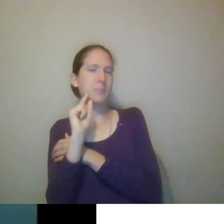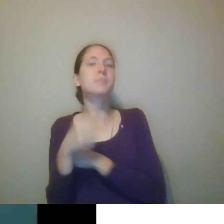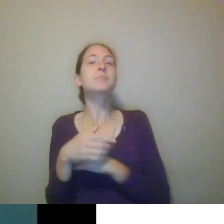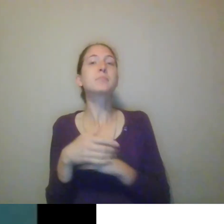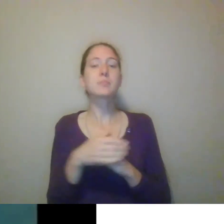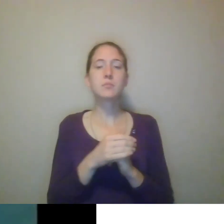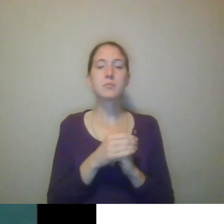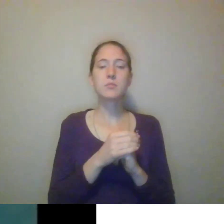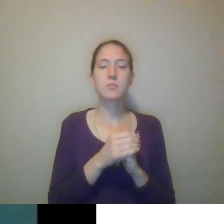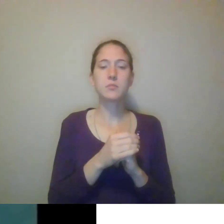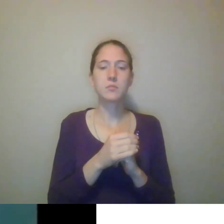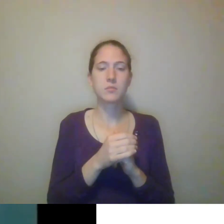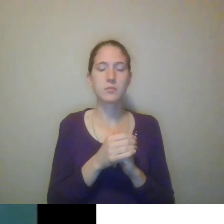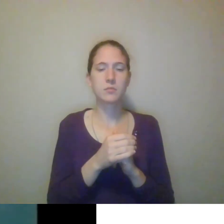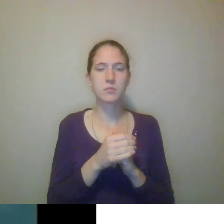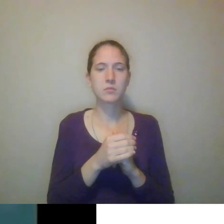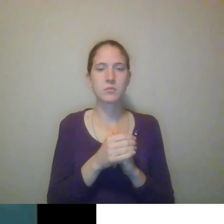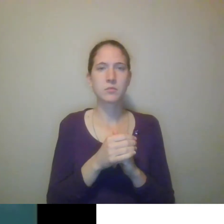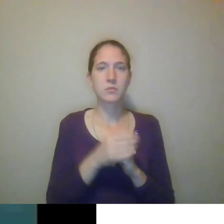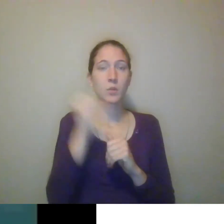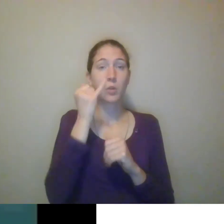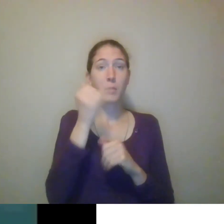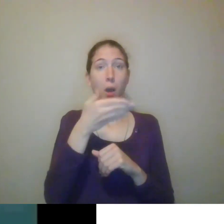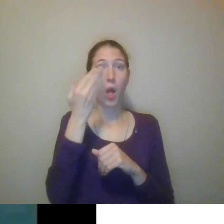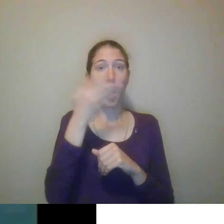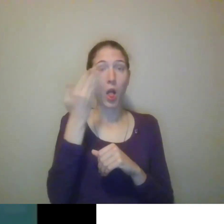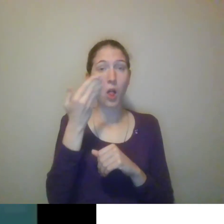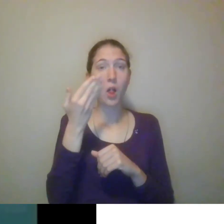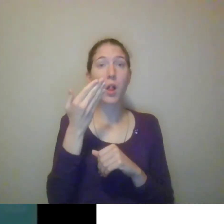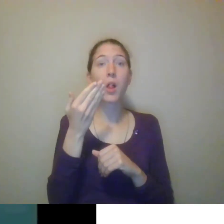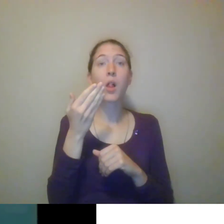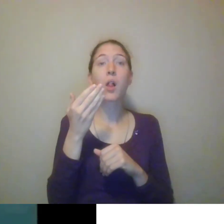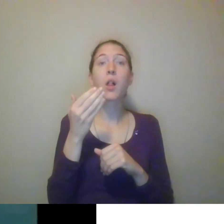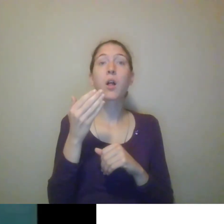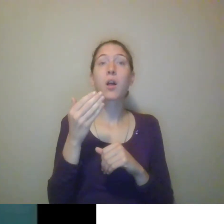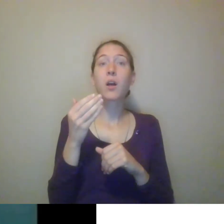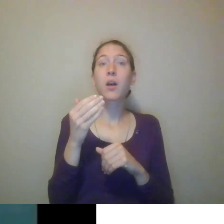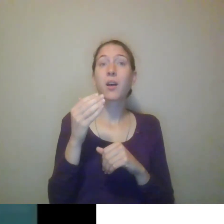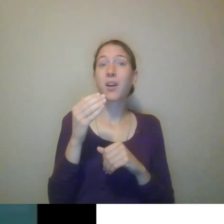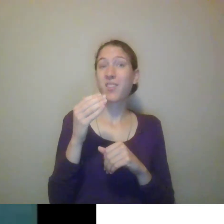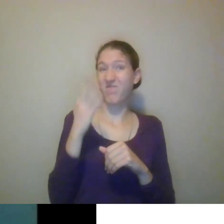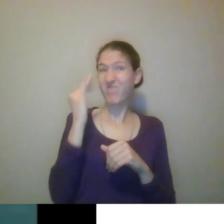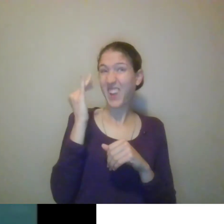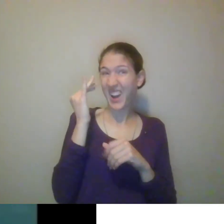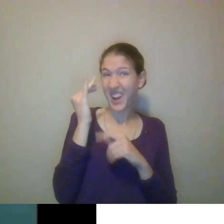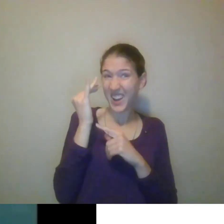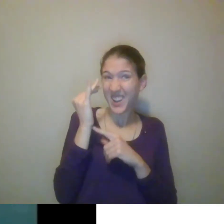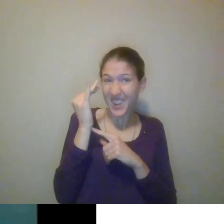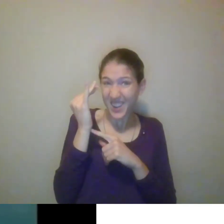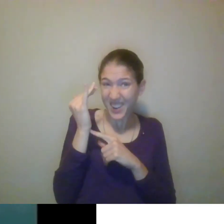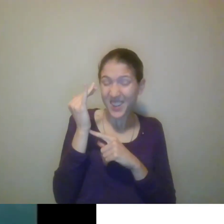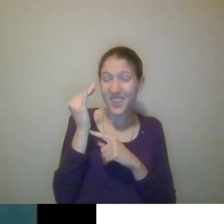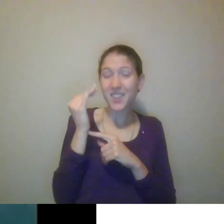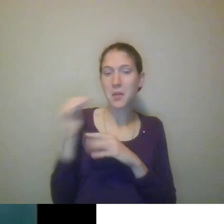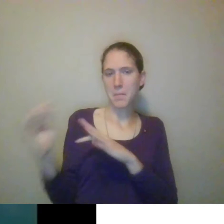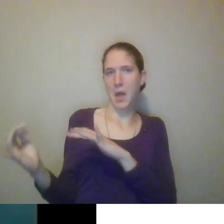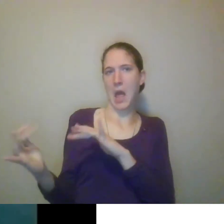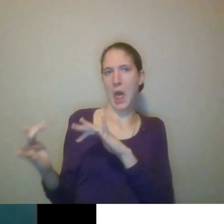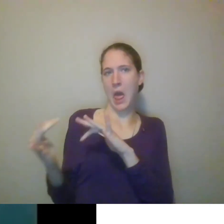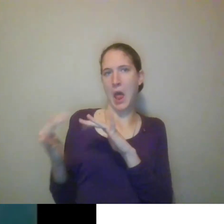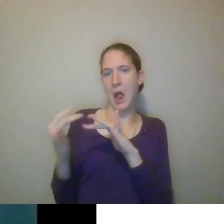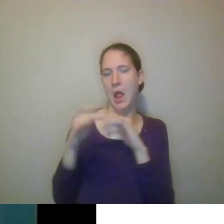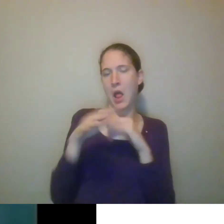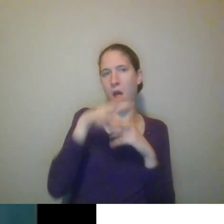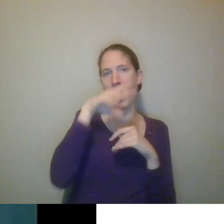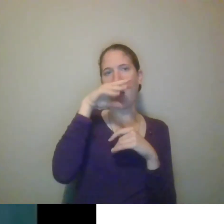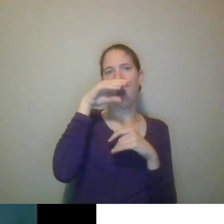it's a real amazing thing that a lot of times we don't realize. When you smell something,